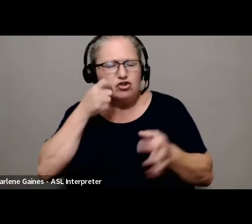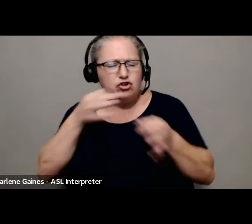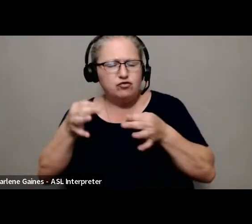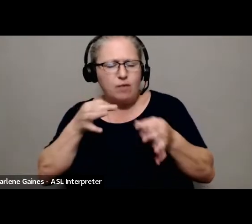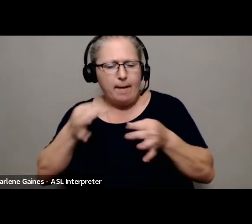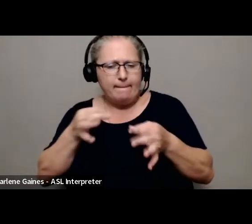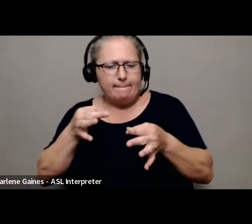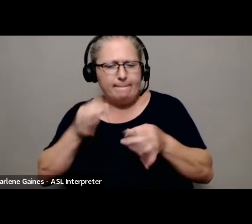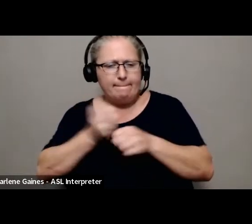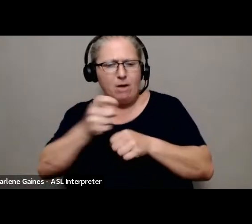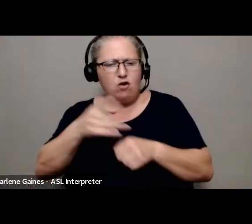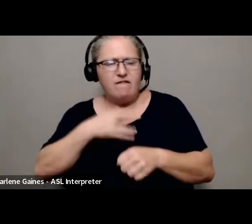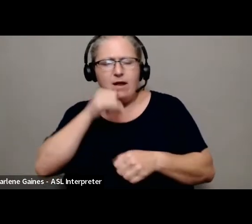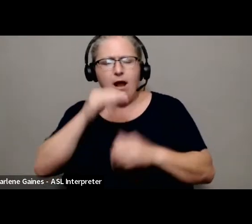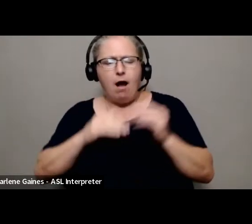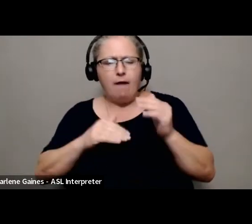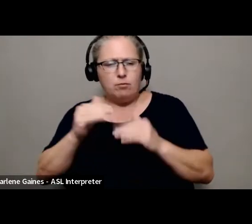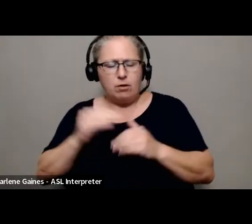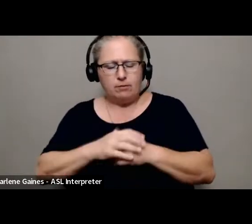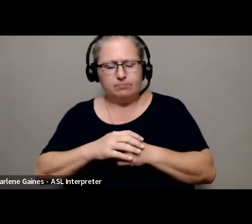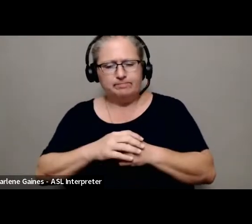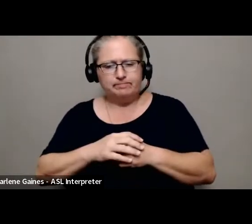described that made you feel uncomfortable?